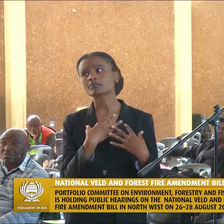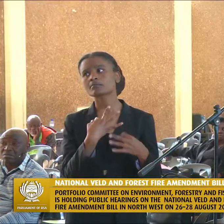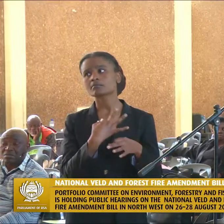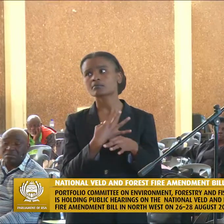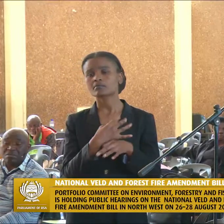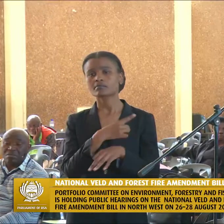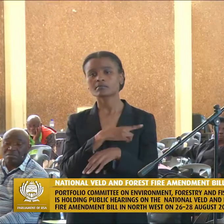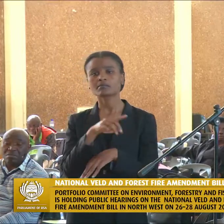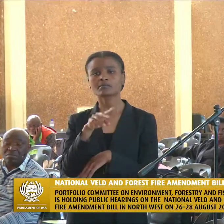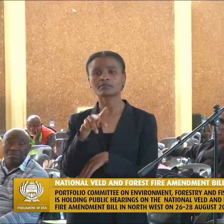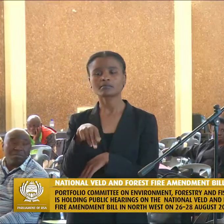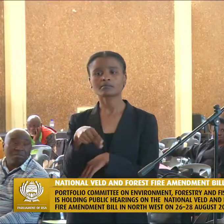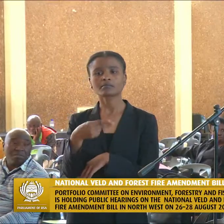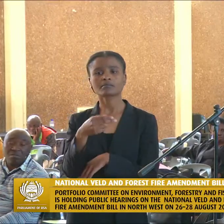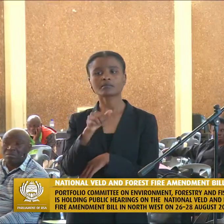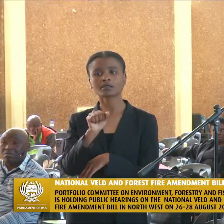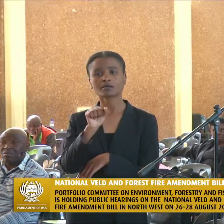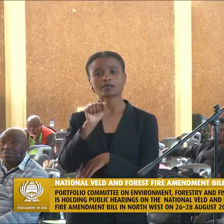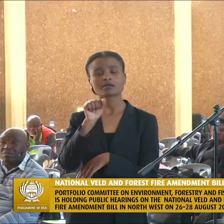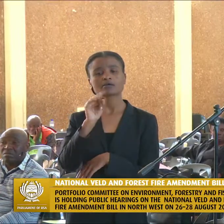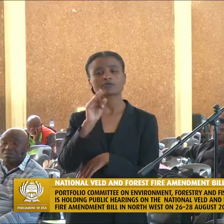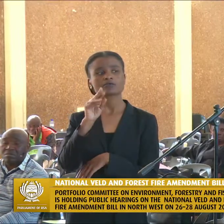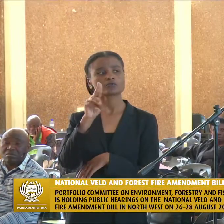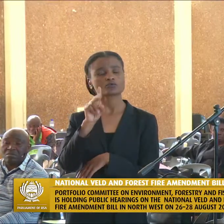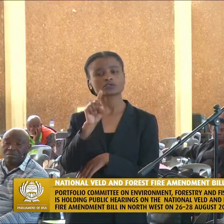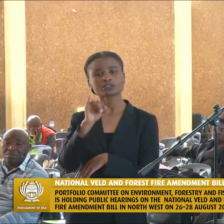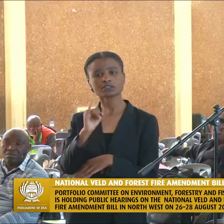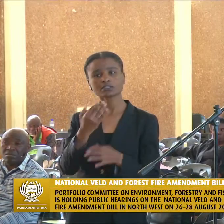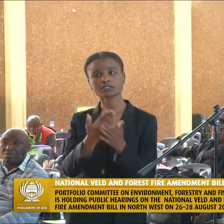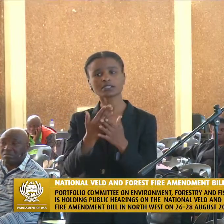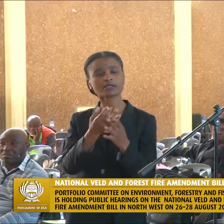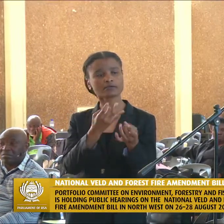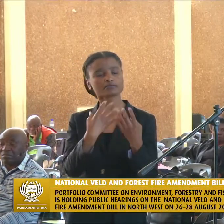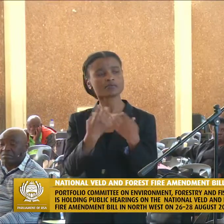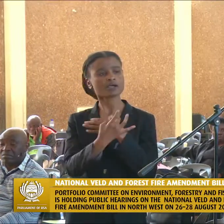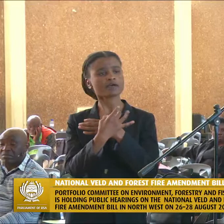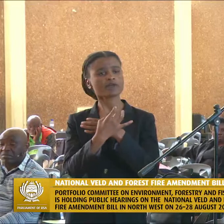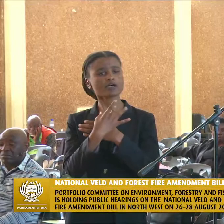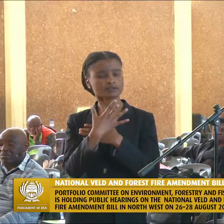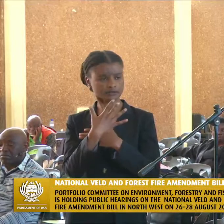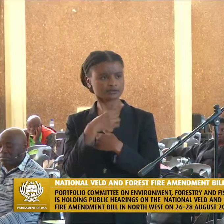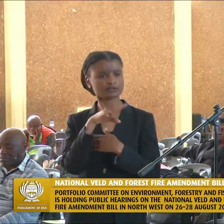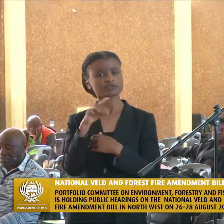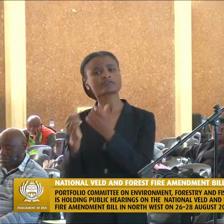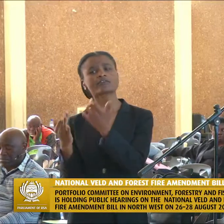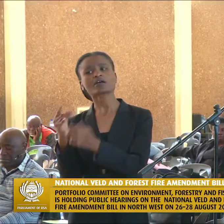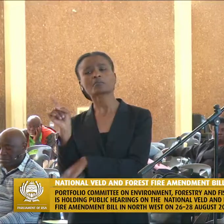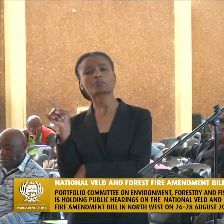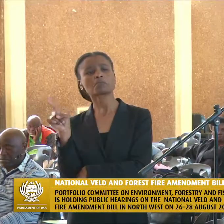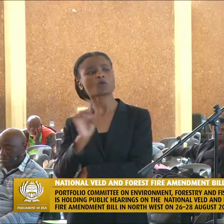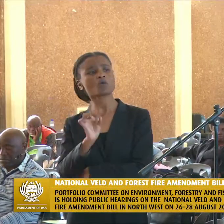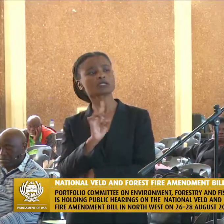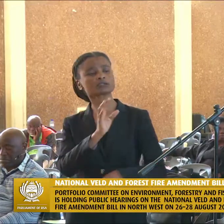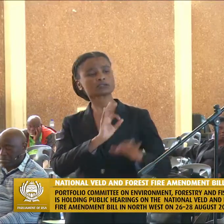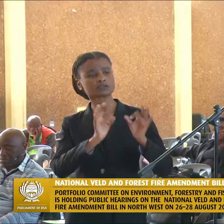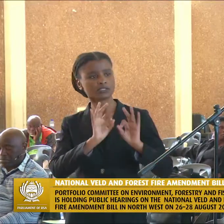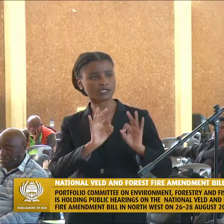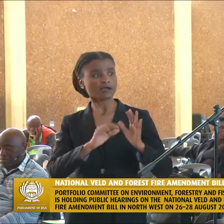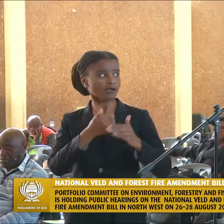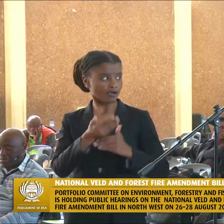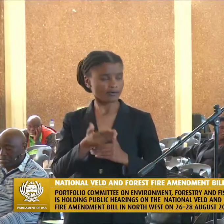bub foodie and enemas advisors on the fire get people off the municipality to attend to that sure